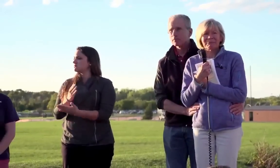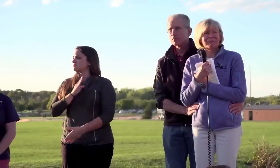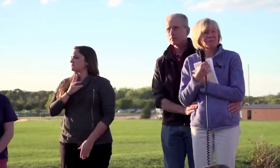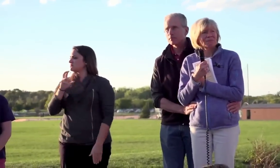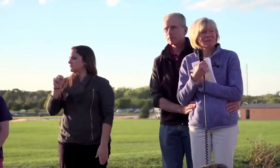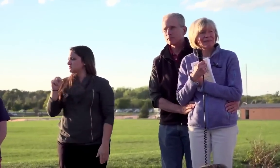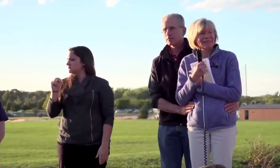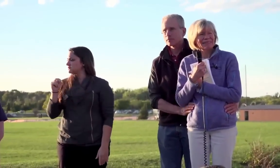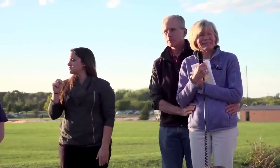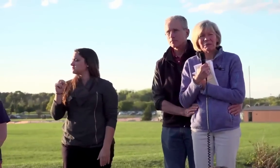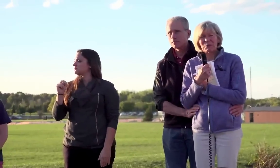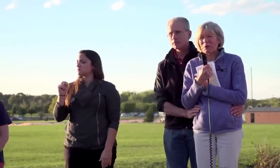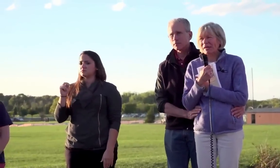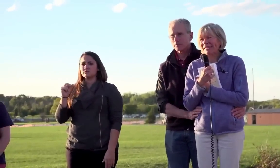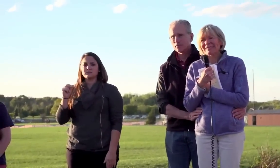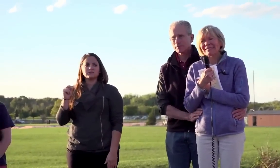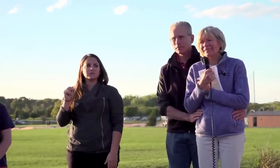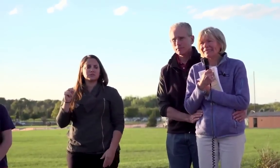ceremony.